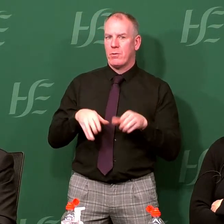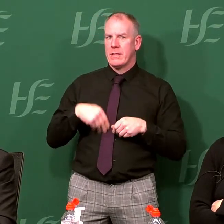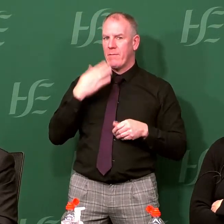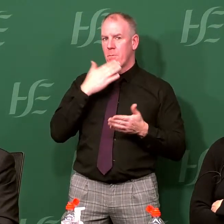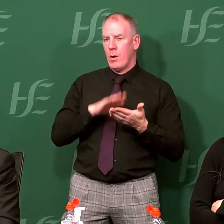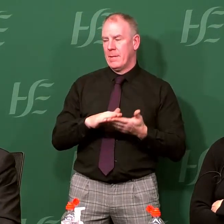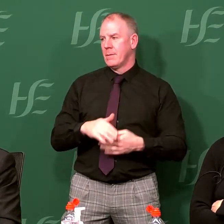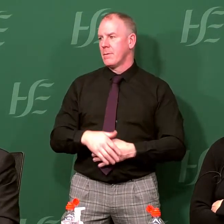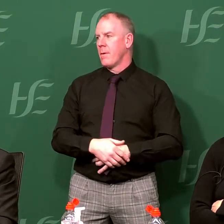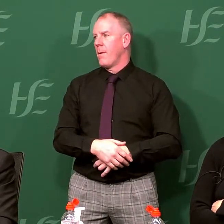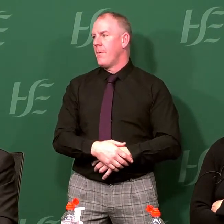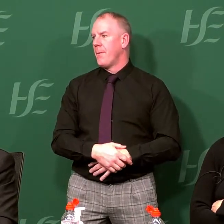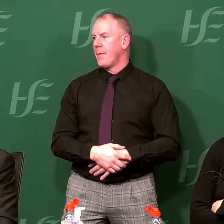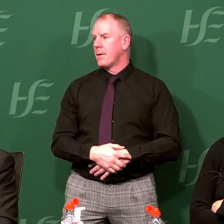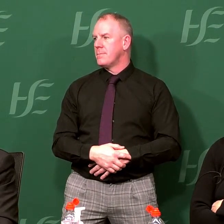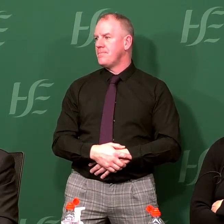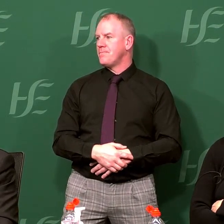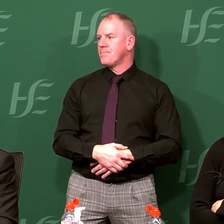appointment.